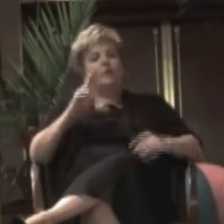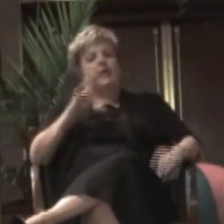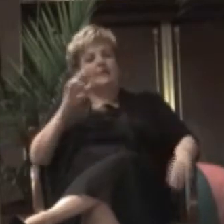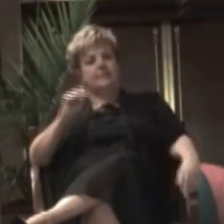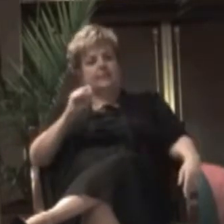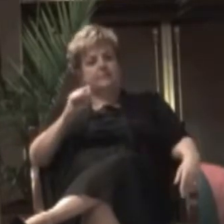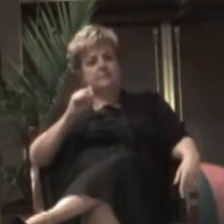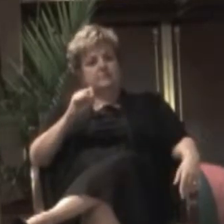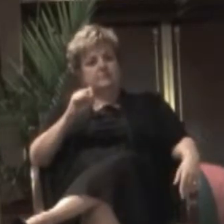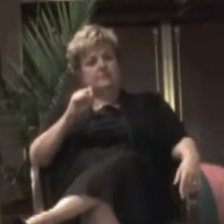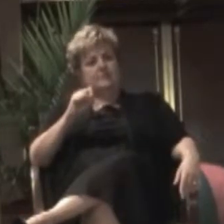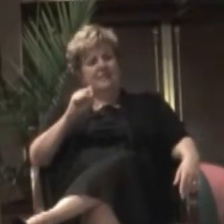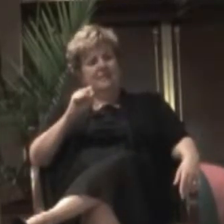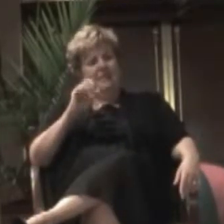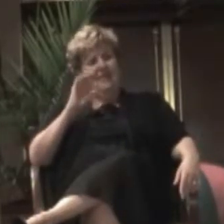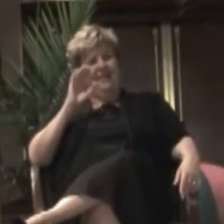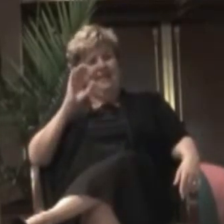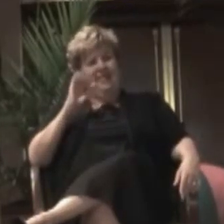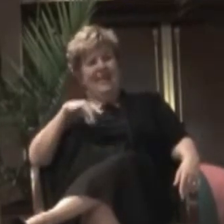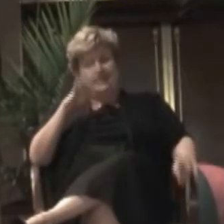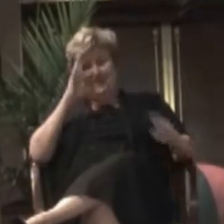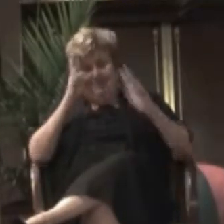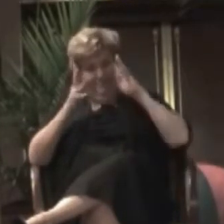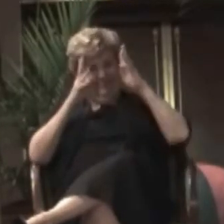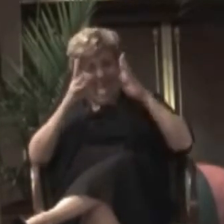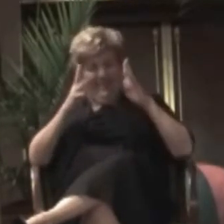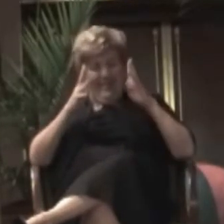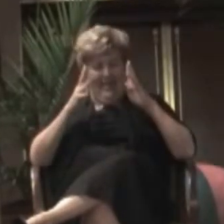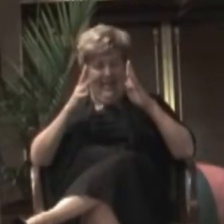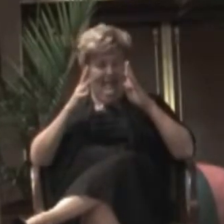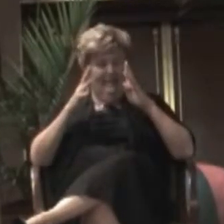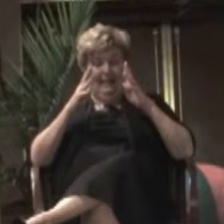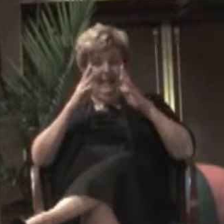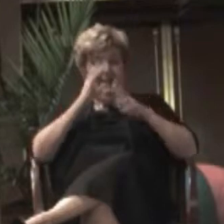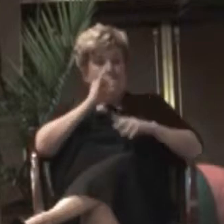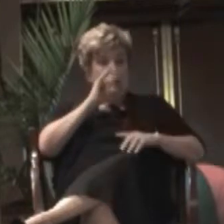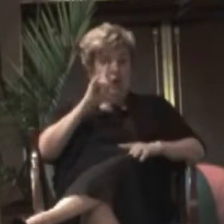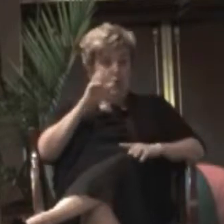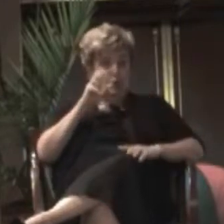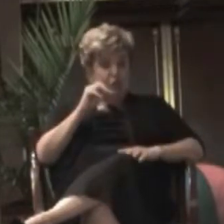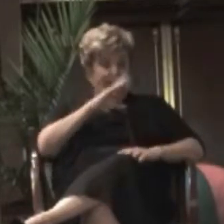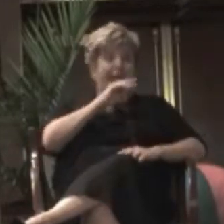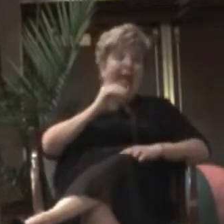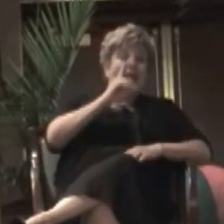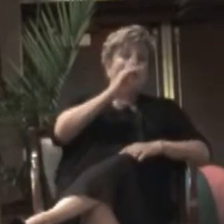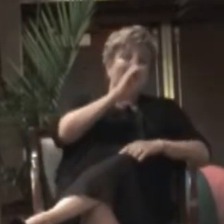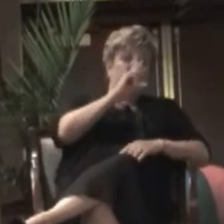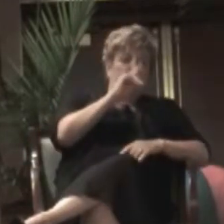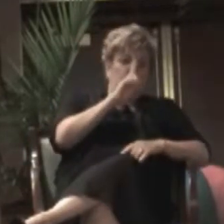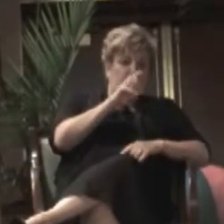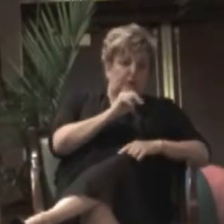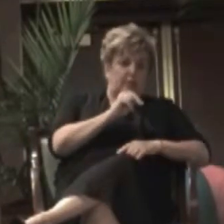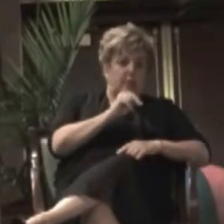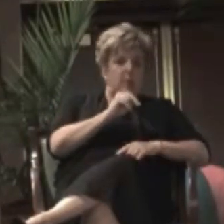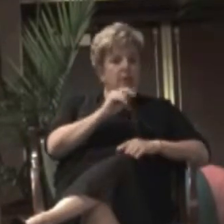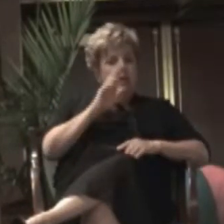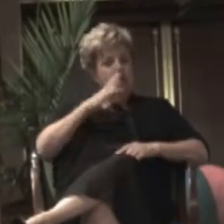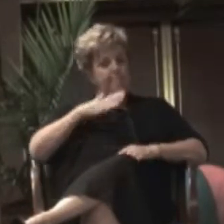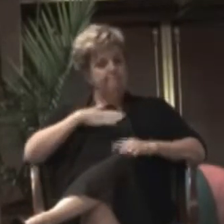and delusion. When I lived there, that seemed normal. My life seemed normal, and I'm living